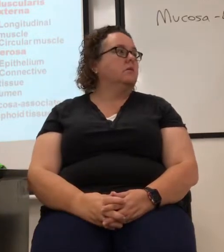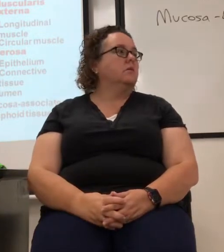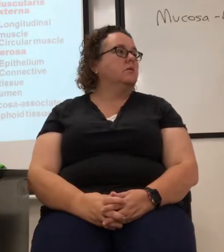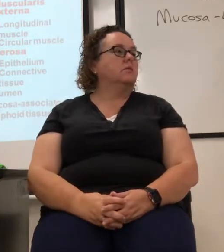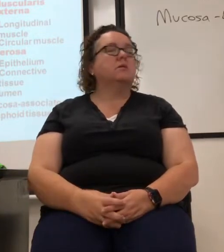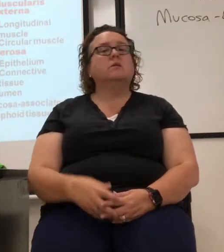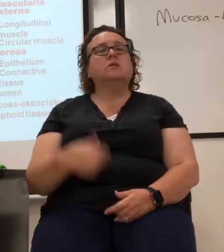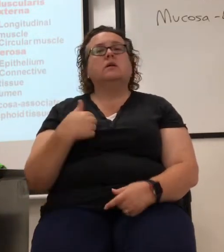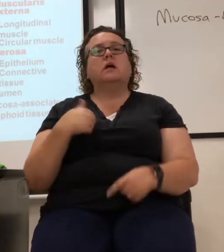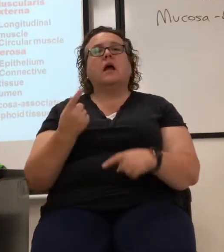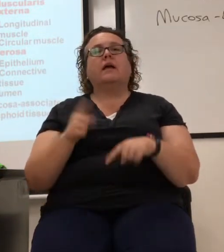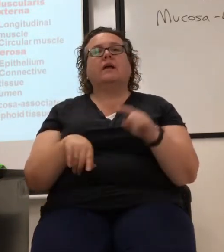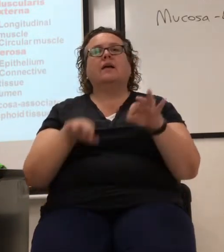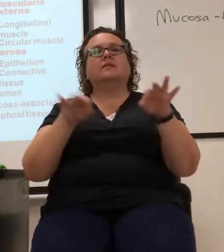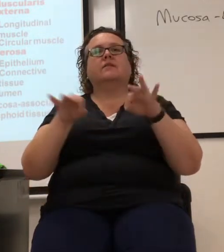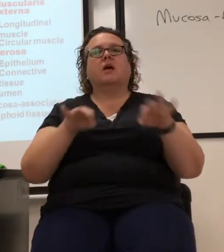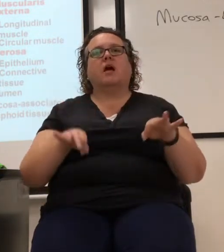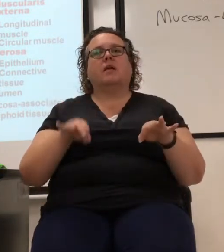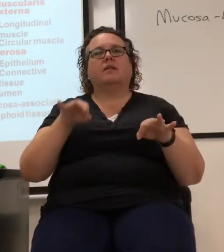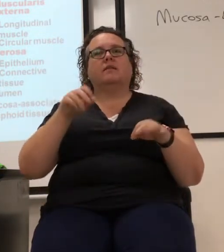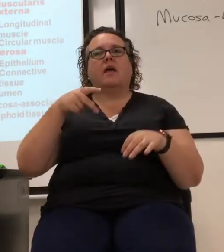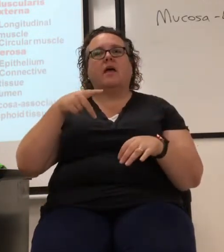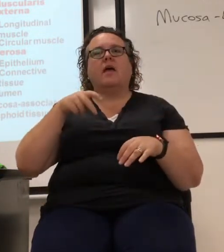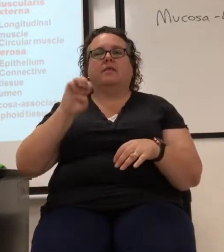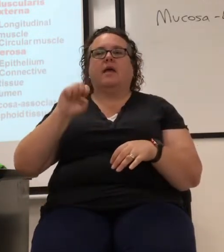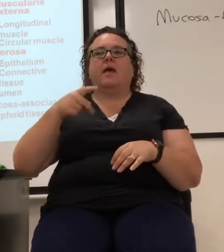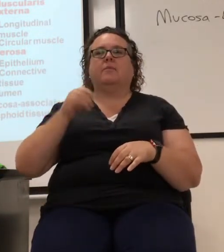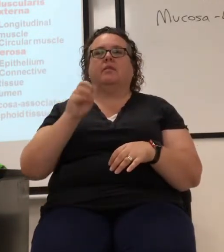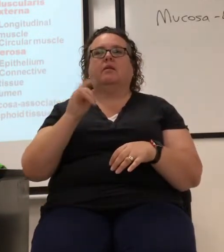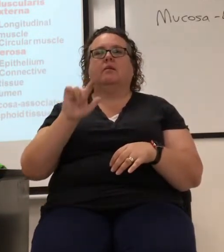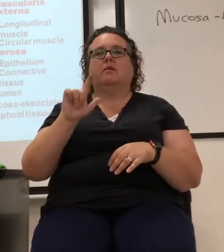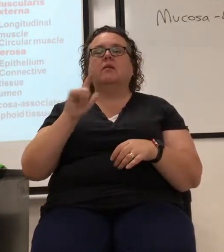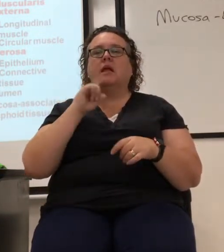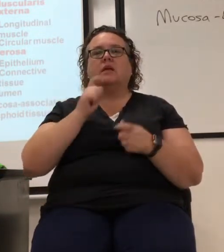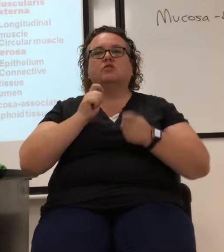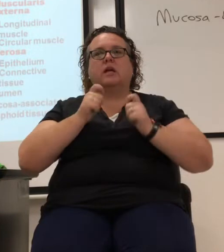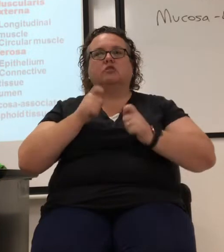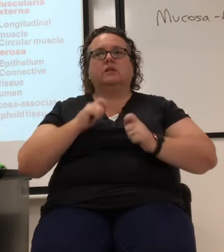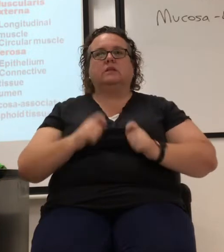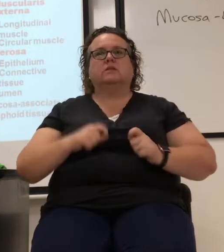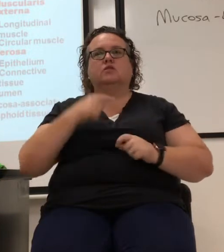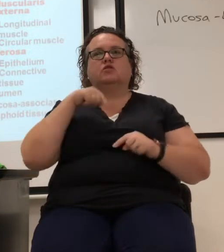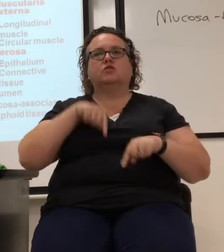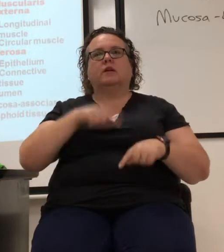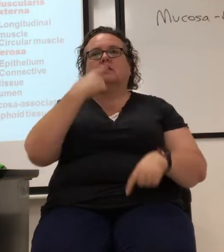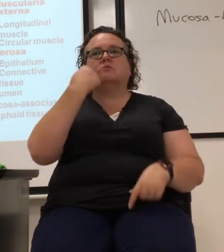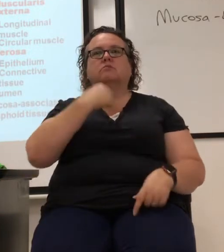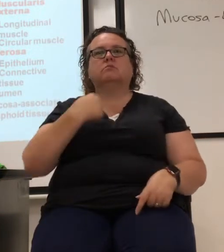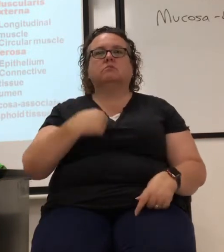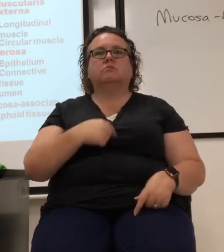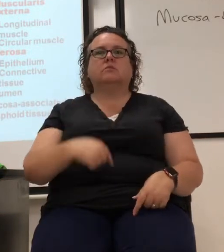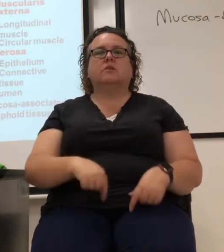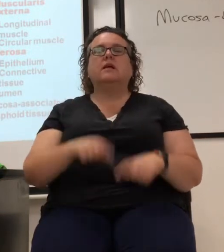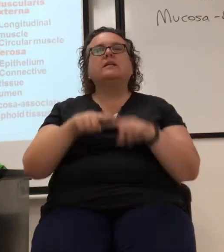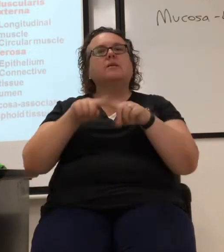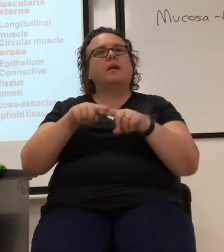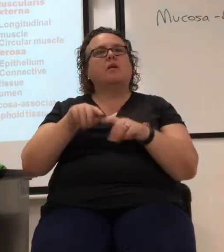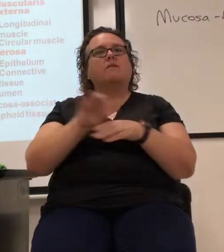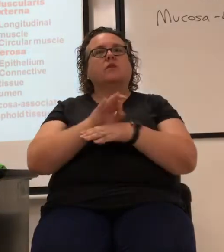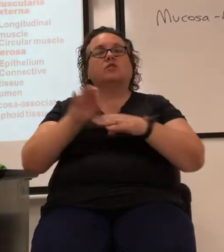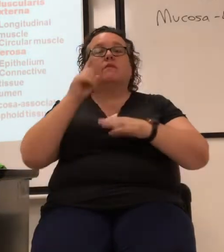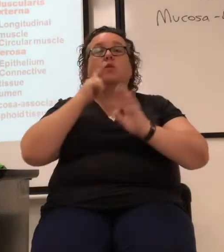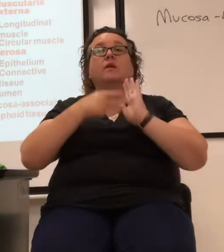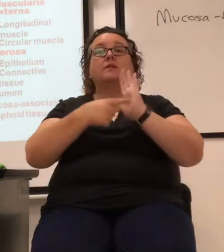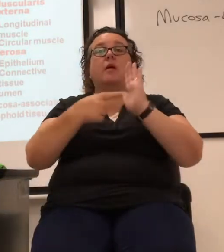Now, I can't define the epithelium. It changes throughout the digestive tract, depending on function. For example, when you swallow